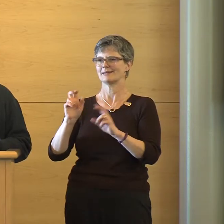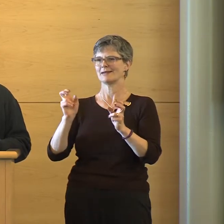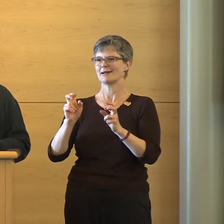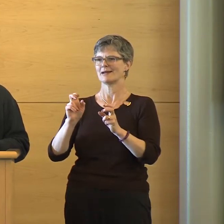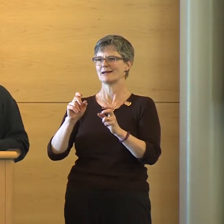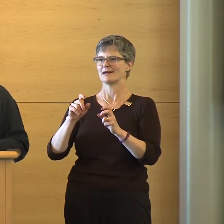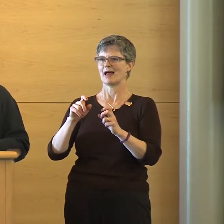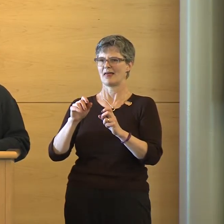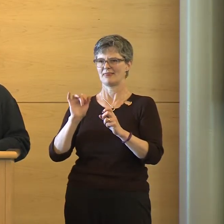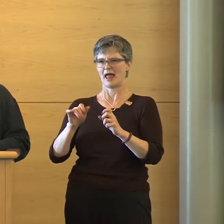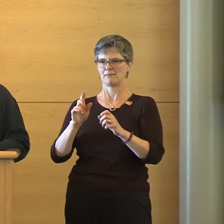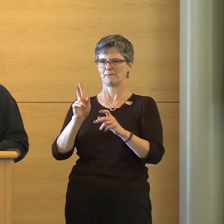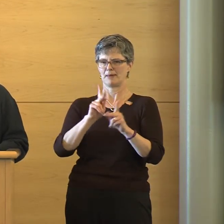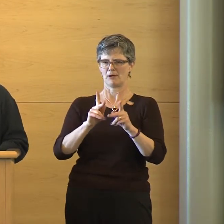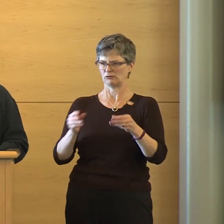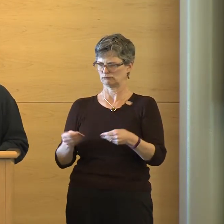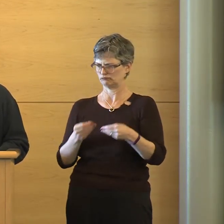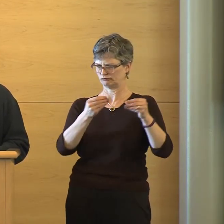Are you going to talk about